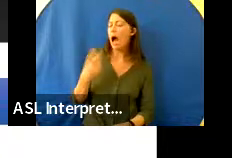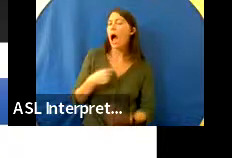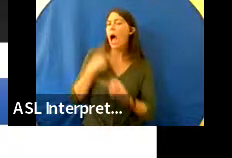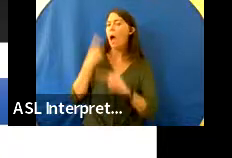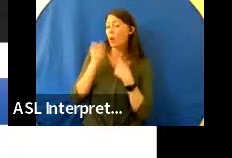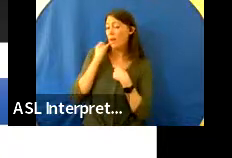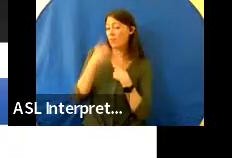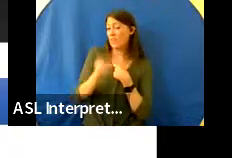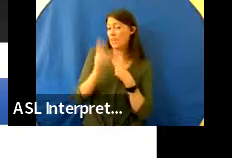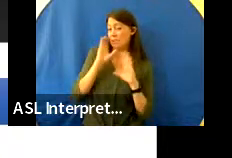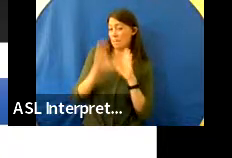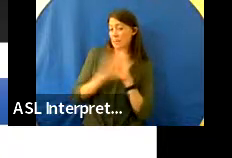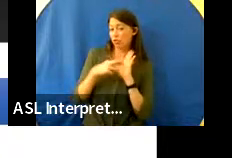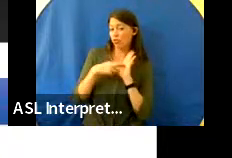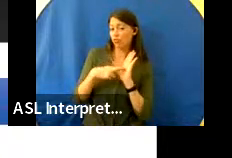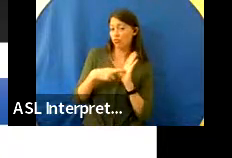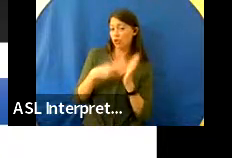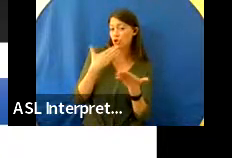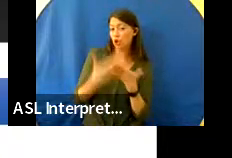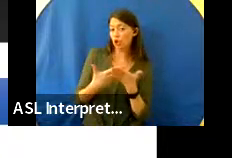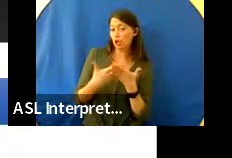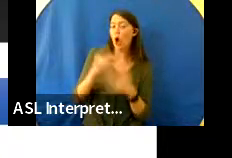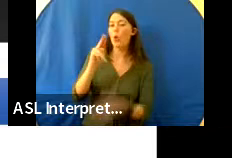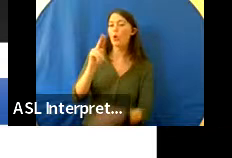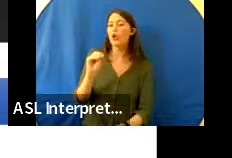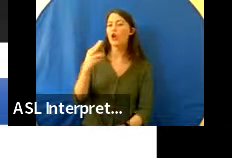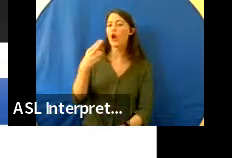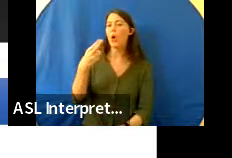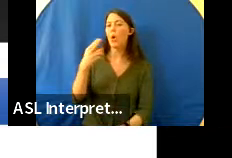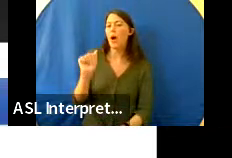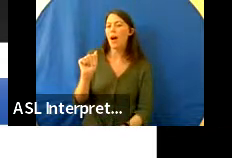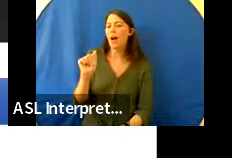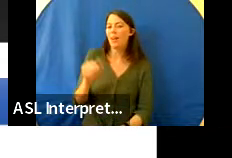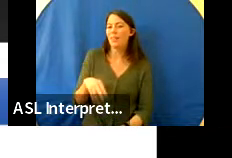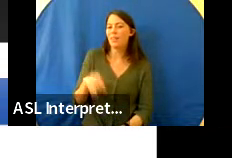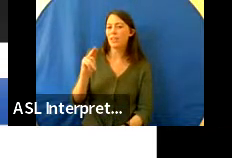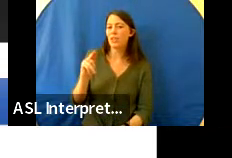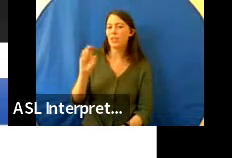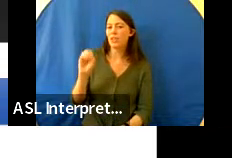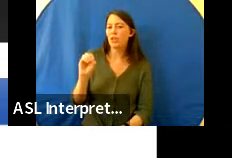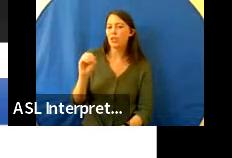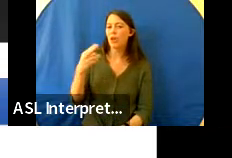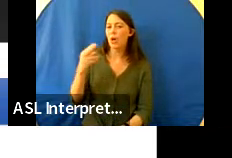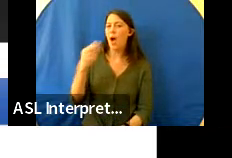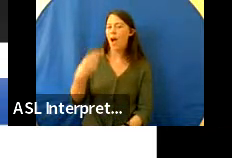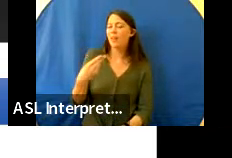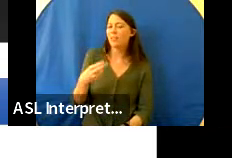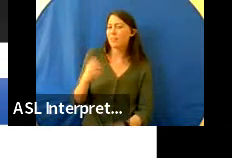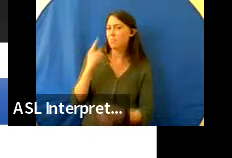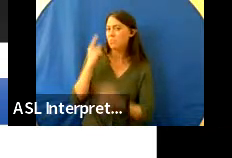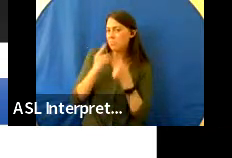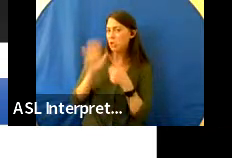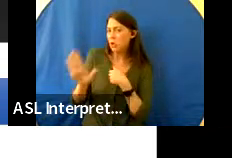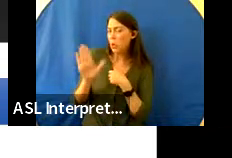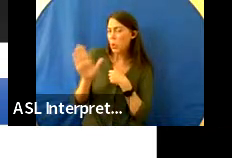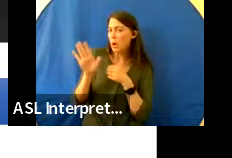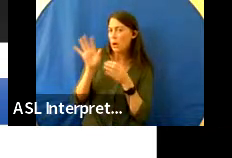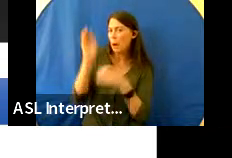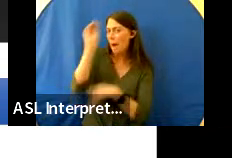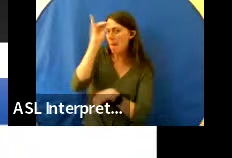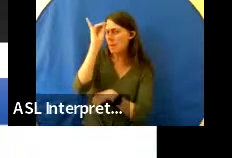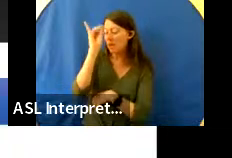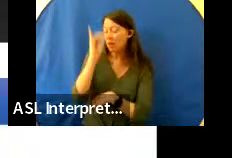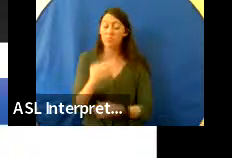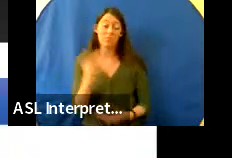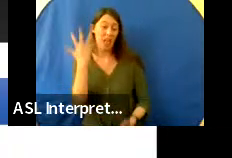Yeah, it's kind of working for me, I think. Good catch. I just got 3 globes, but yeah, now looking at it,